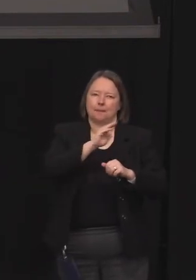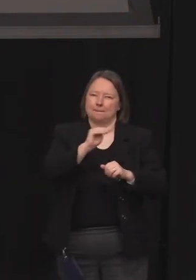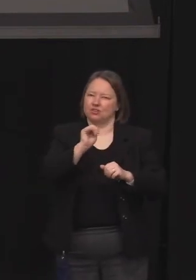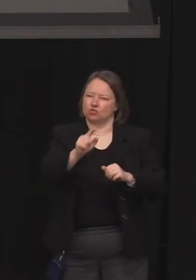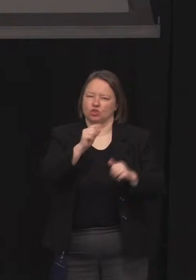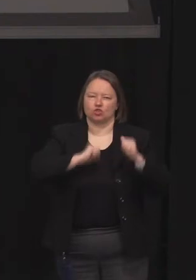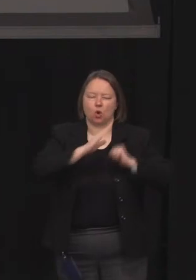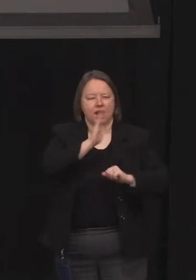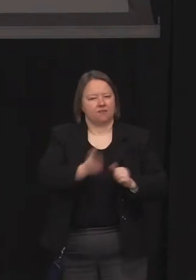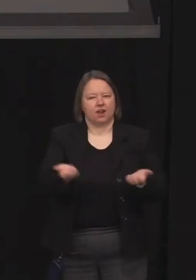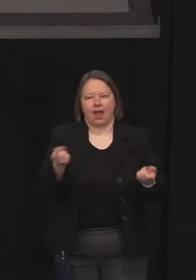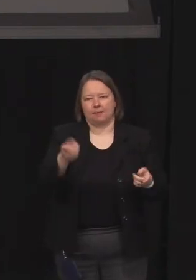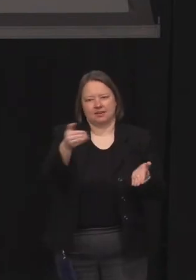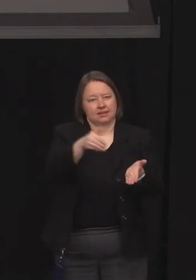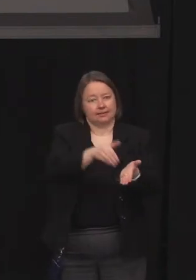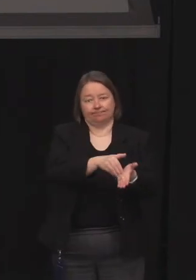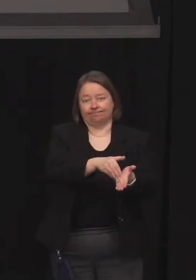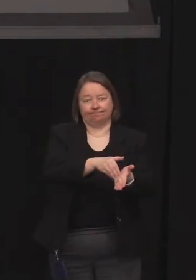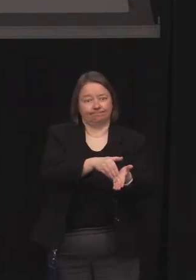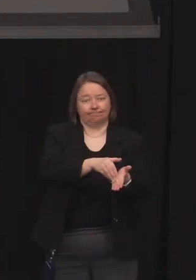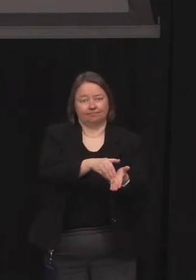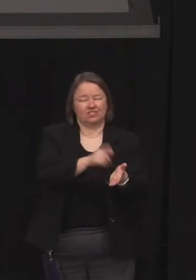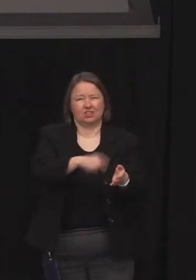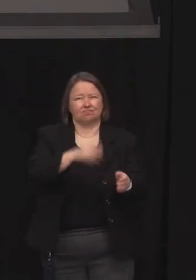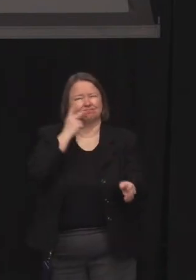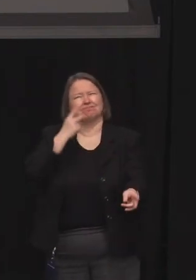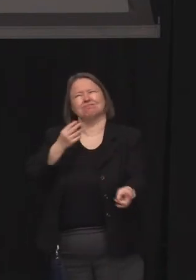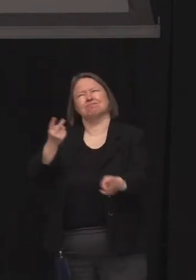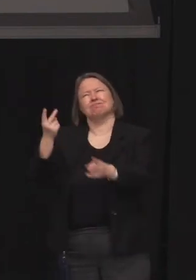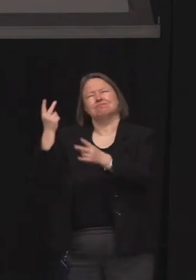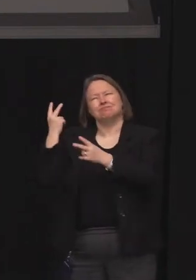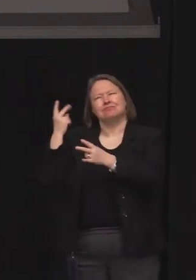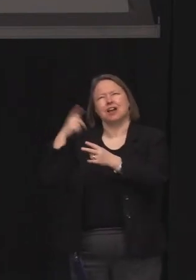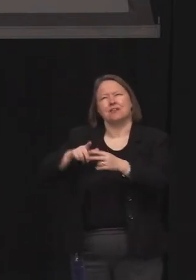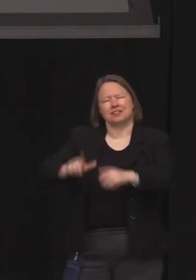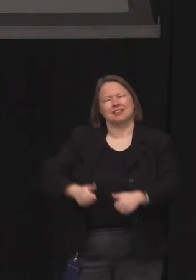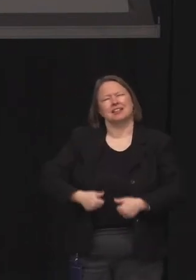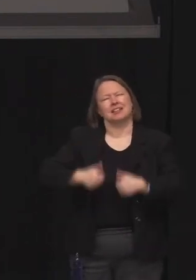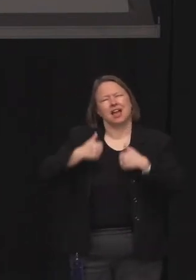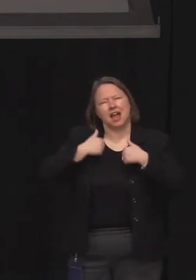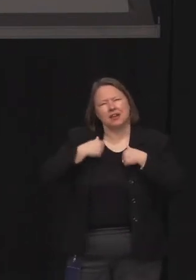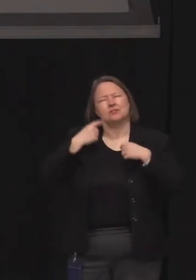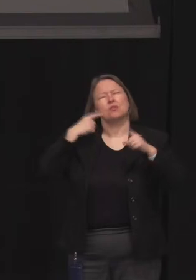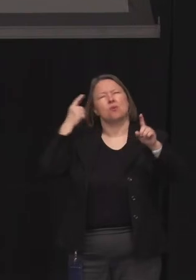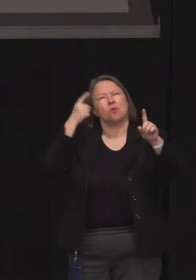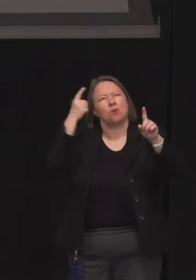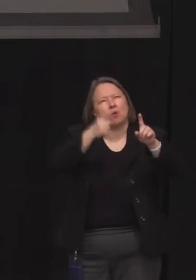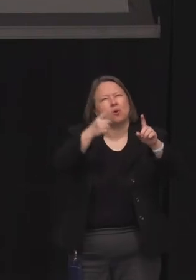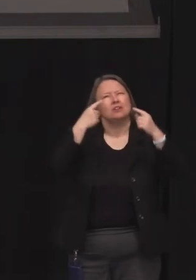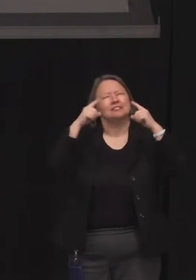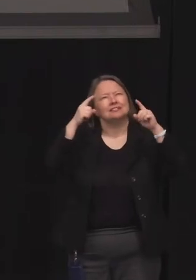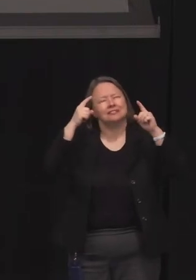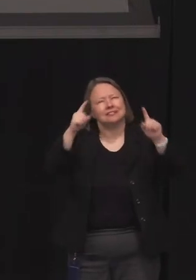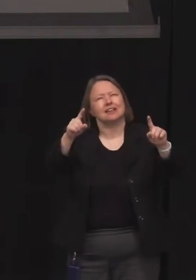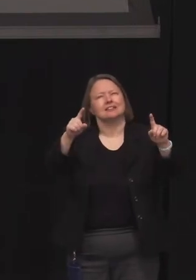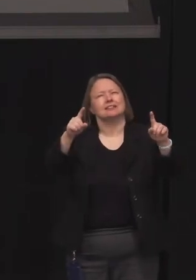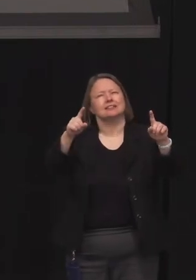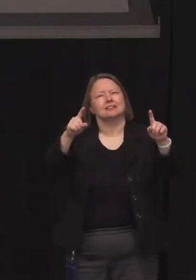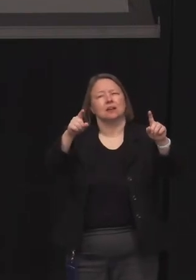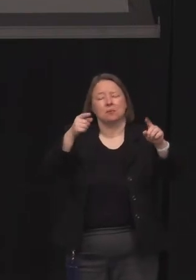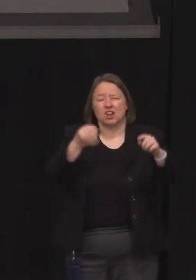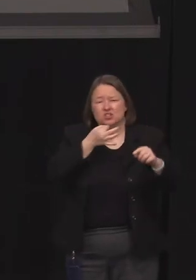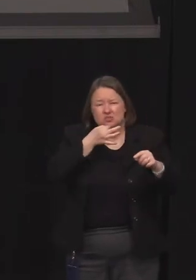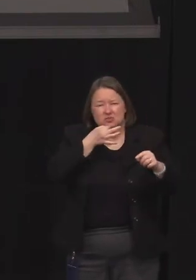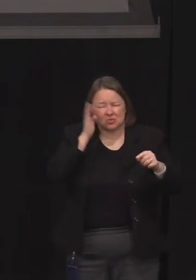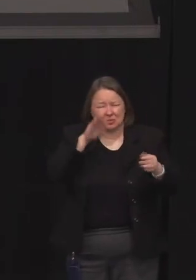again. Upon reflection of a lifetime of achievement, of teaching, of success, on his